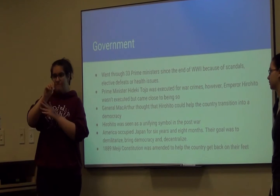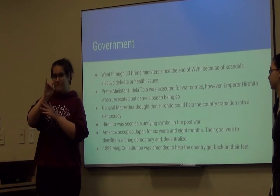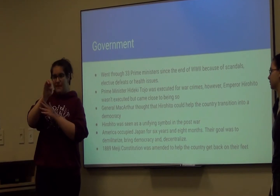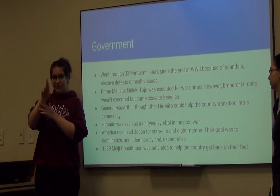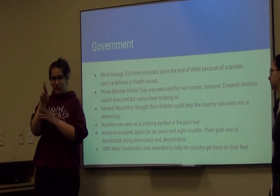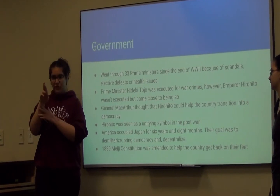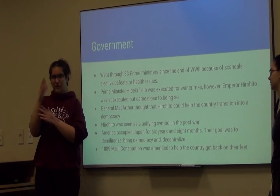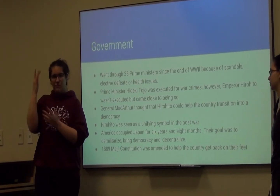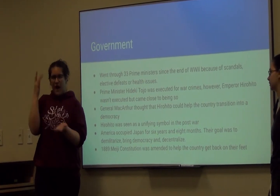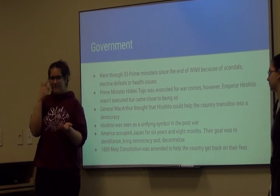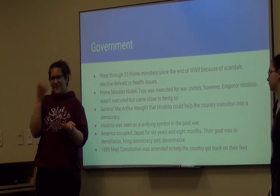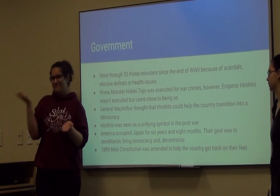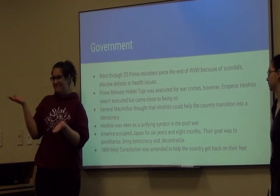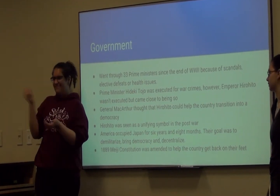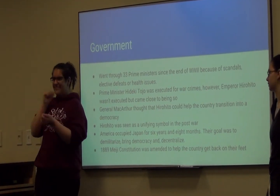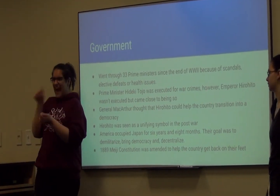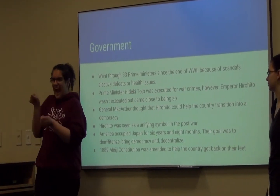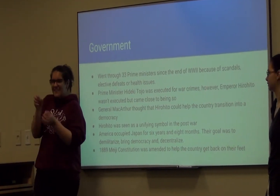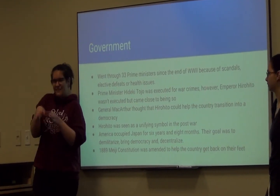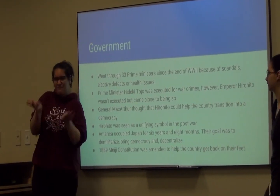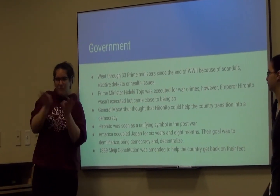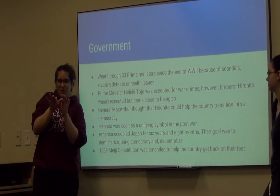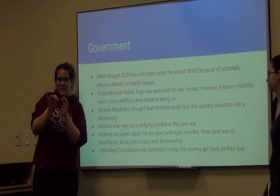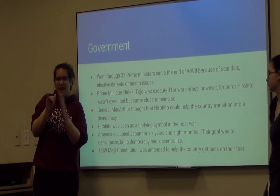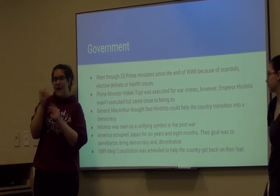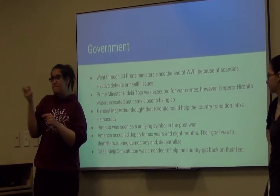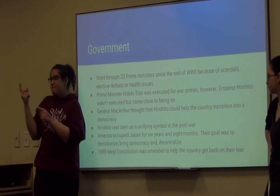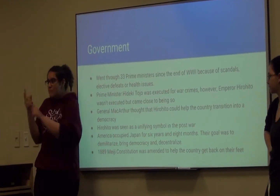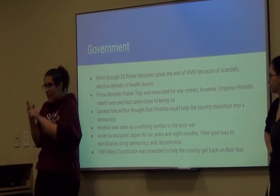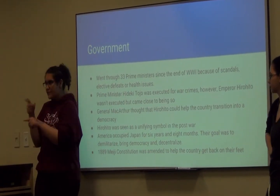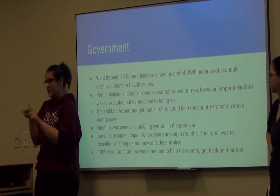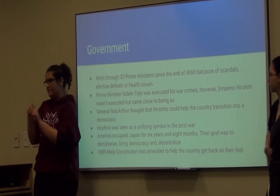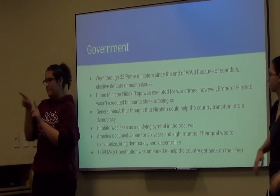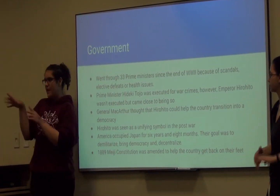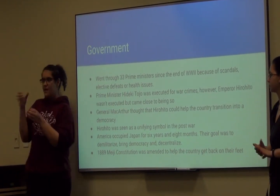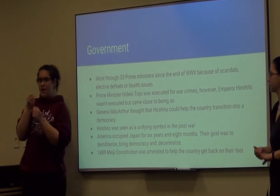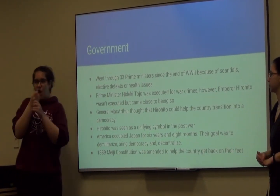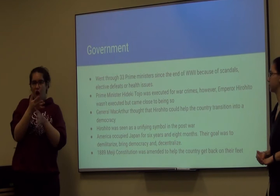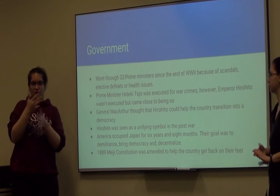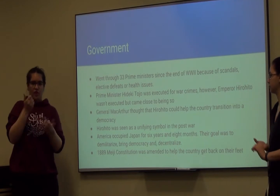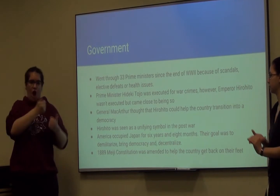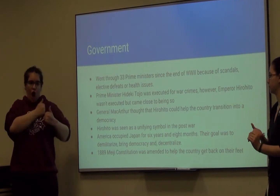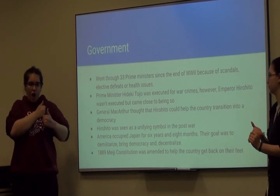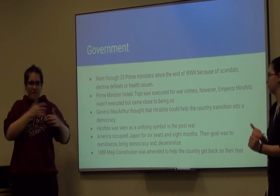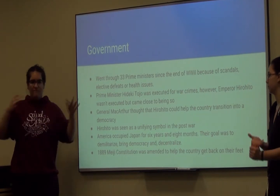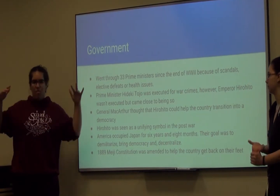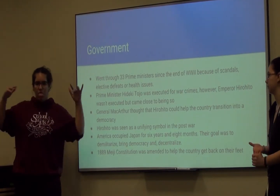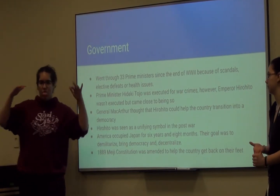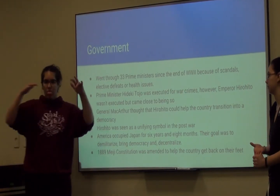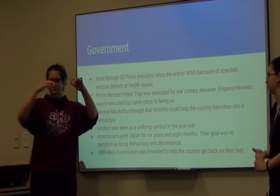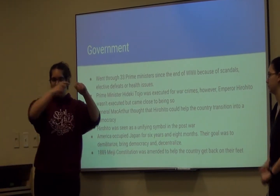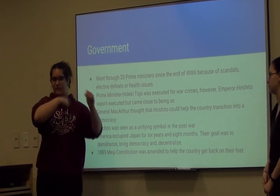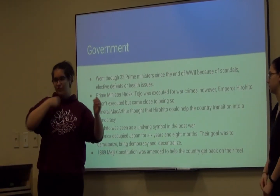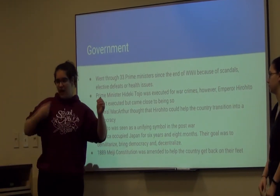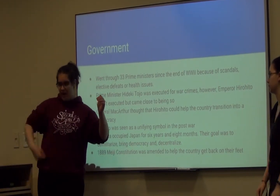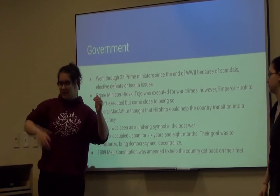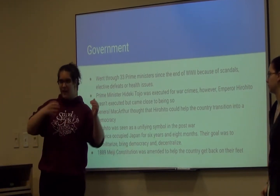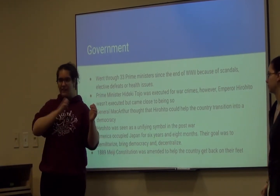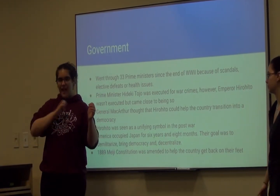Japan. The prime minister was executed because they thought that the emperor was more of a symbol. He